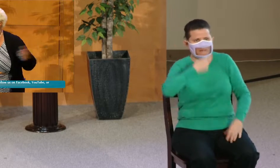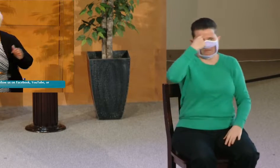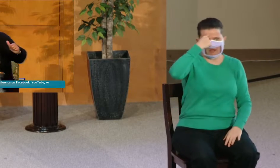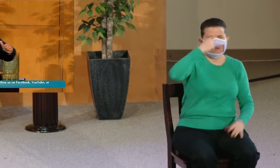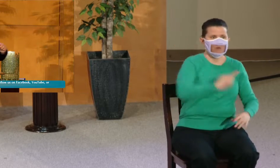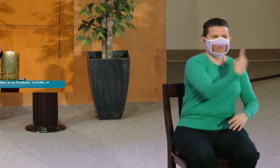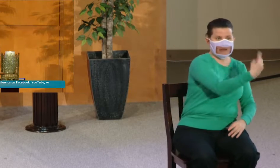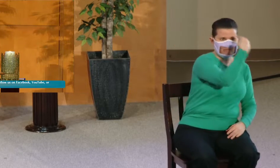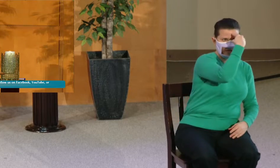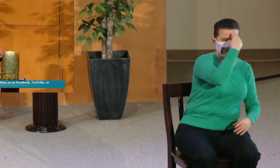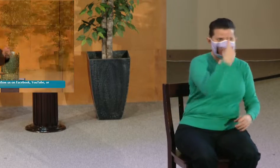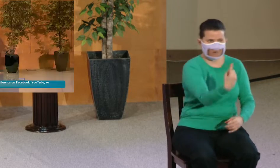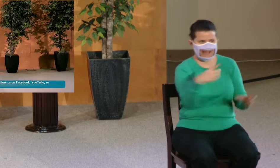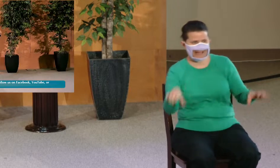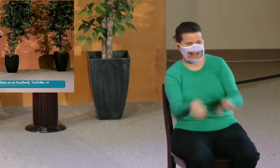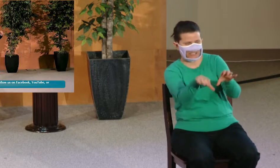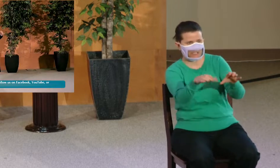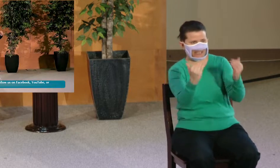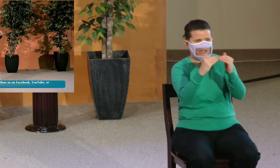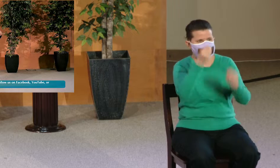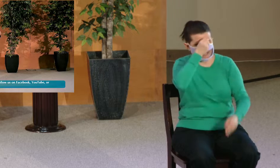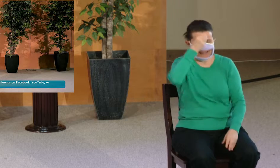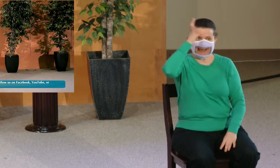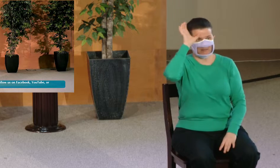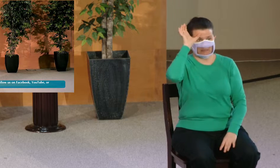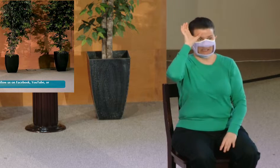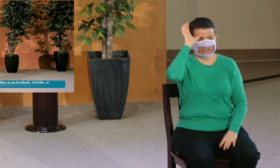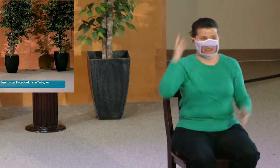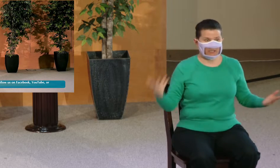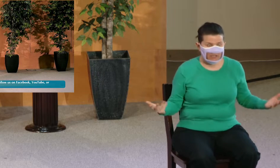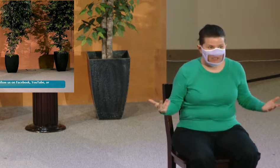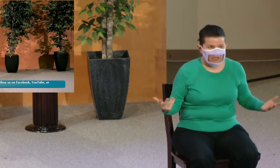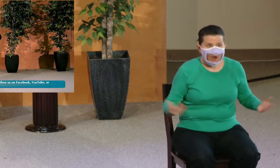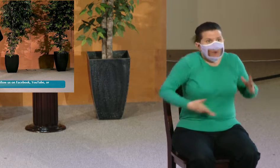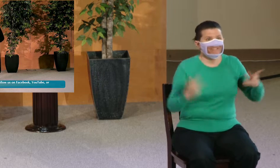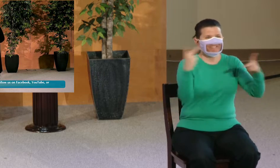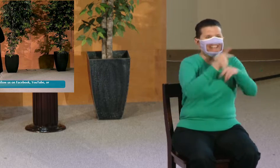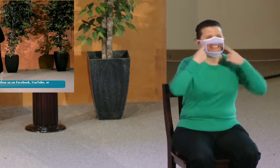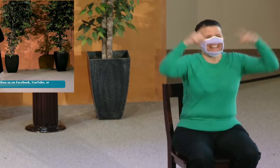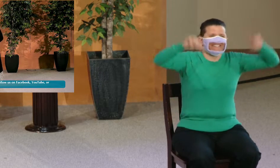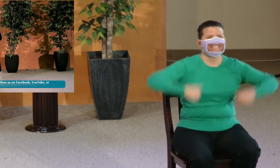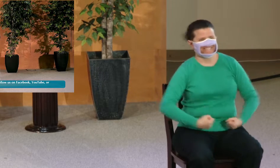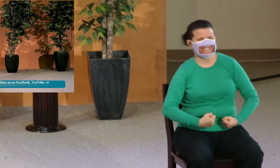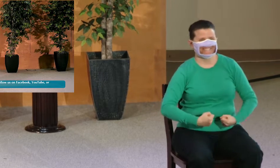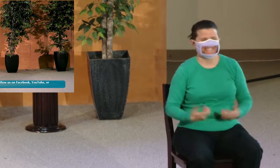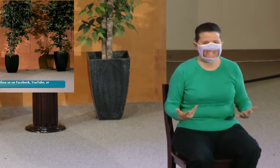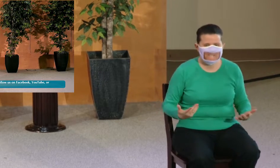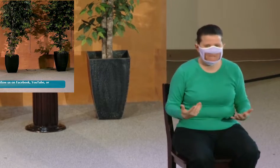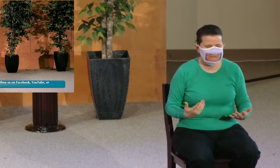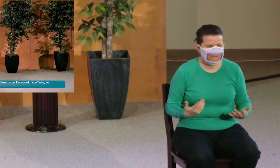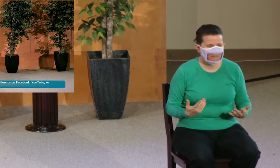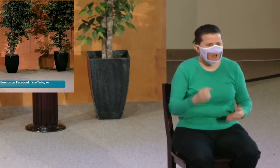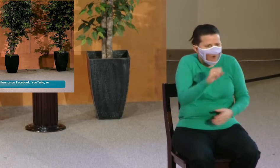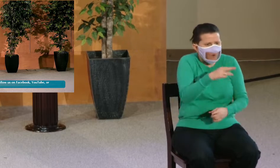enlightenment, we're like, woohoo, we figured it out, right? Or as this woman is holding her breath and putting her hand